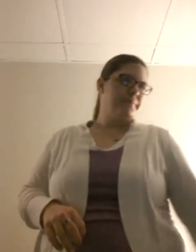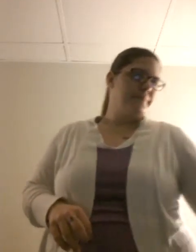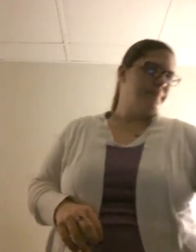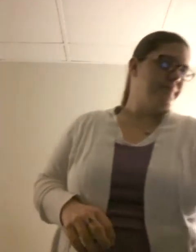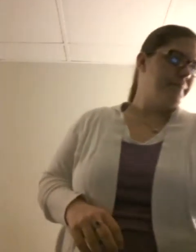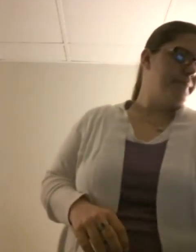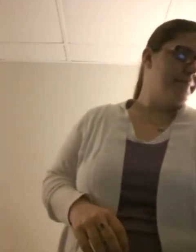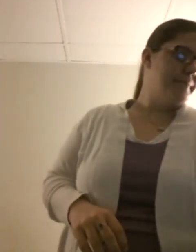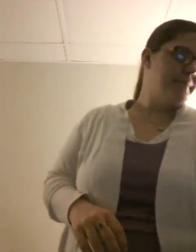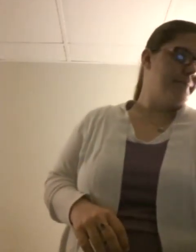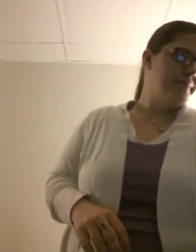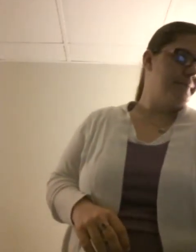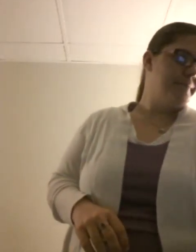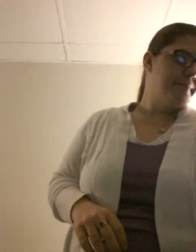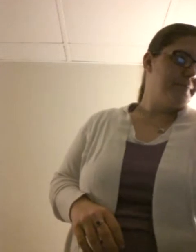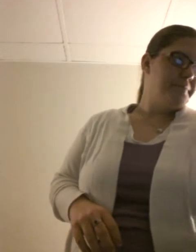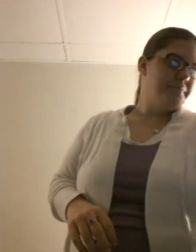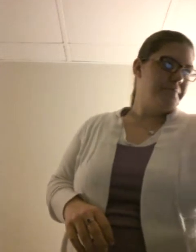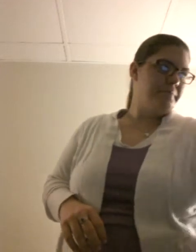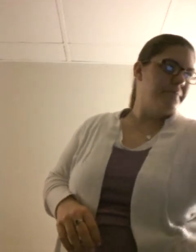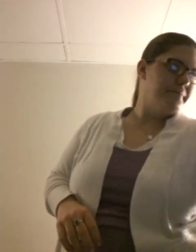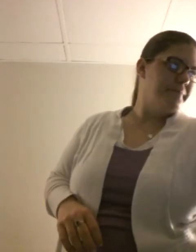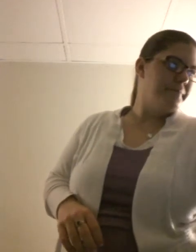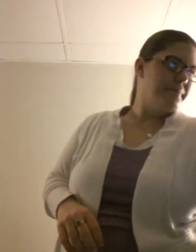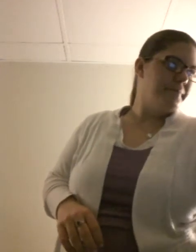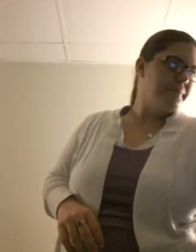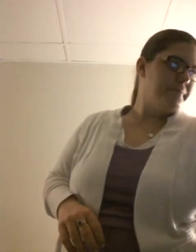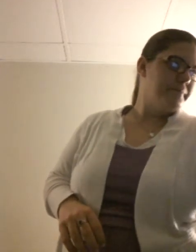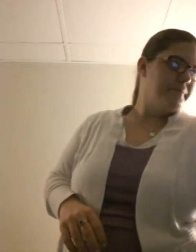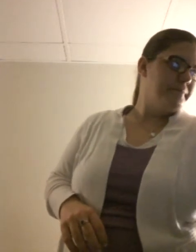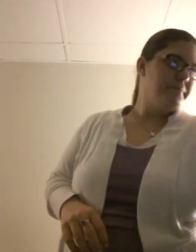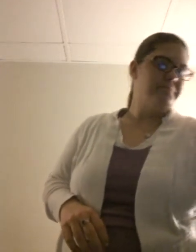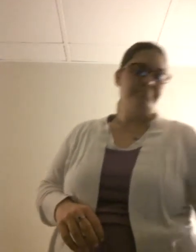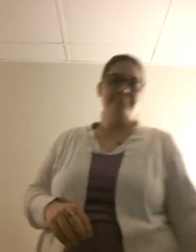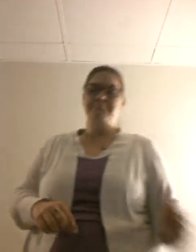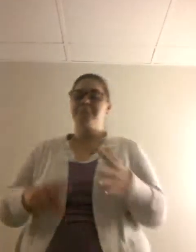not circles because they're easier to cut into equal pieces. So if this is 1/2,